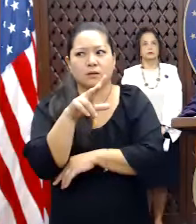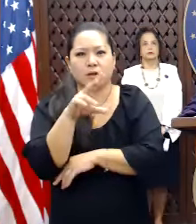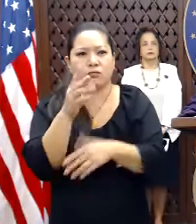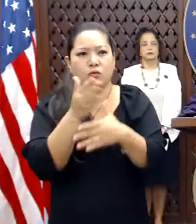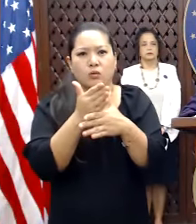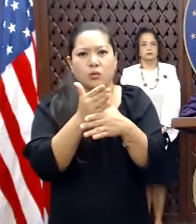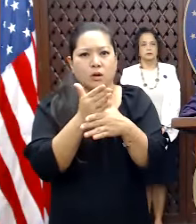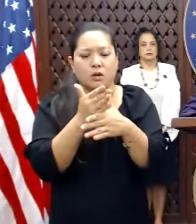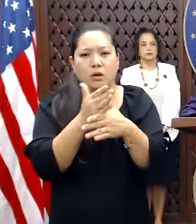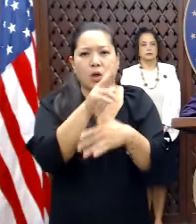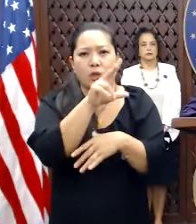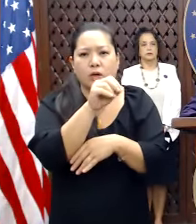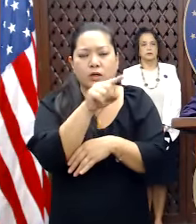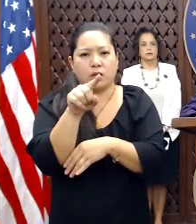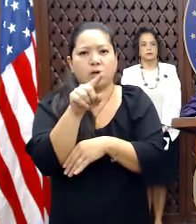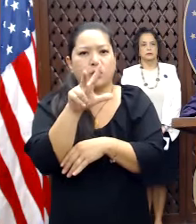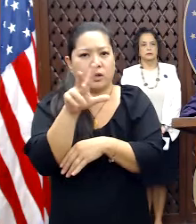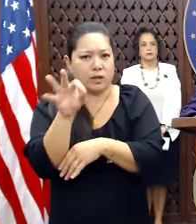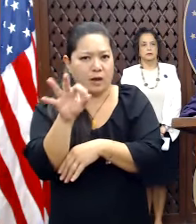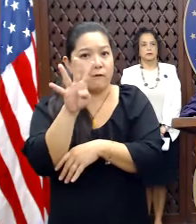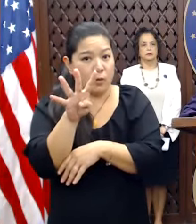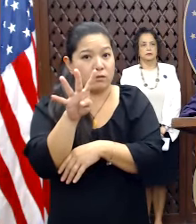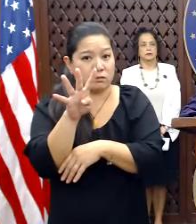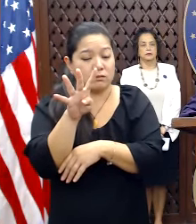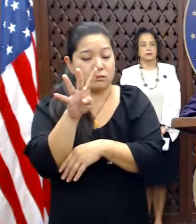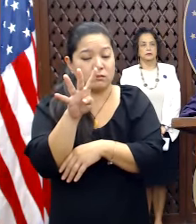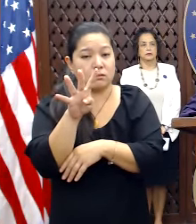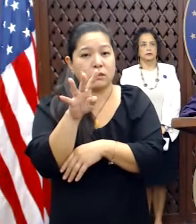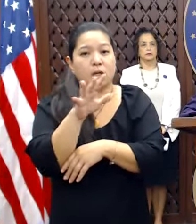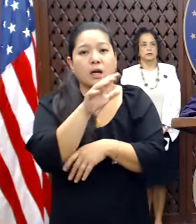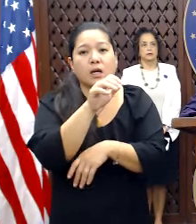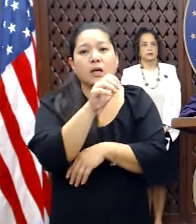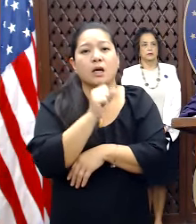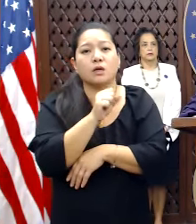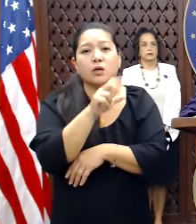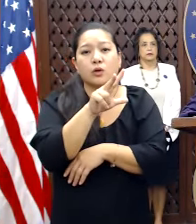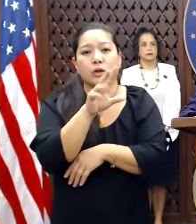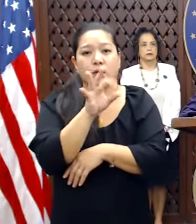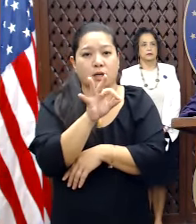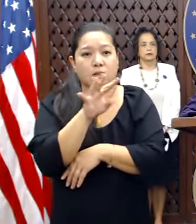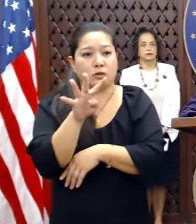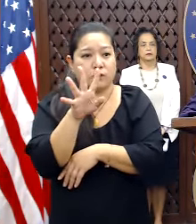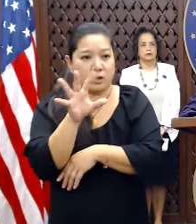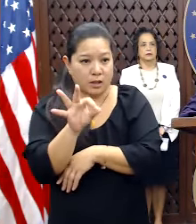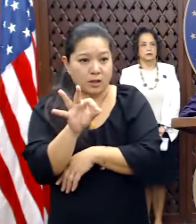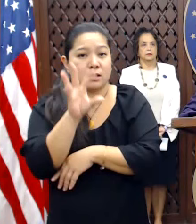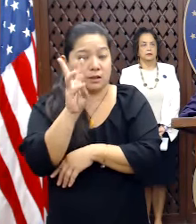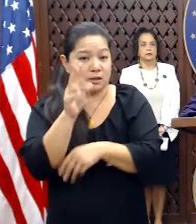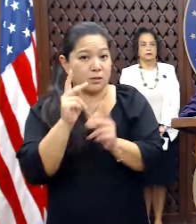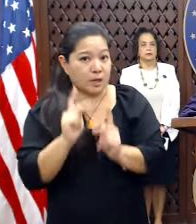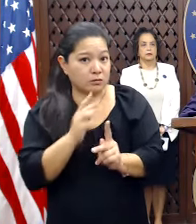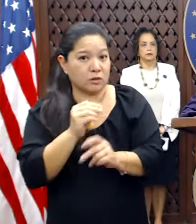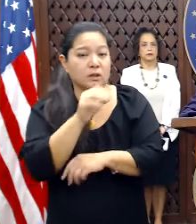of 30 to 39, 4. Ages 40 to 49, 6 patients. 50 to 59,